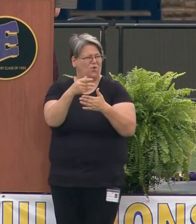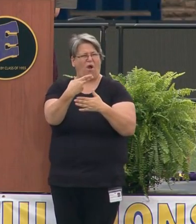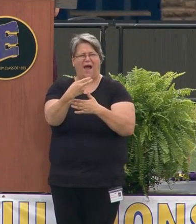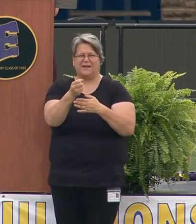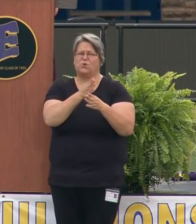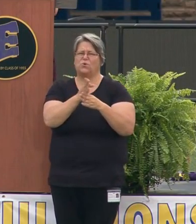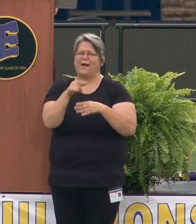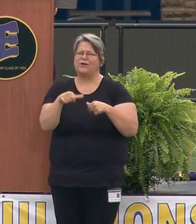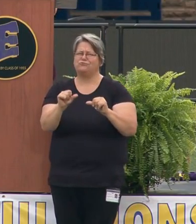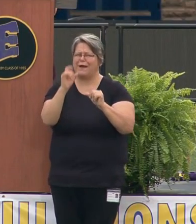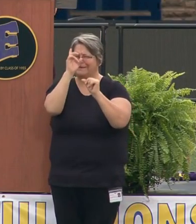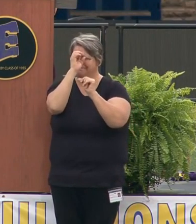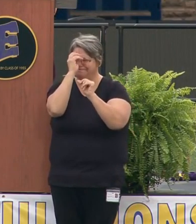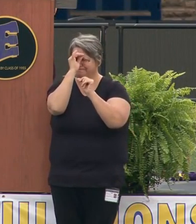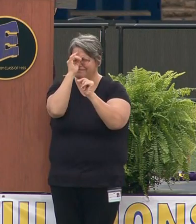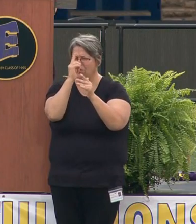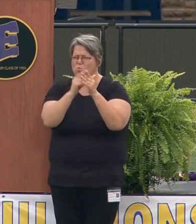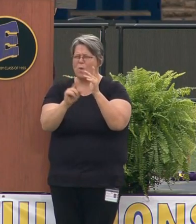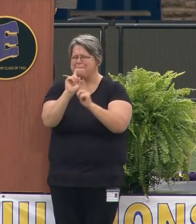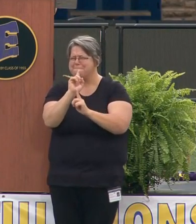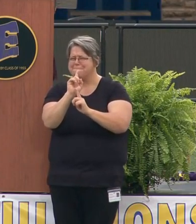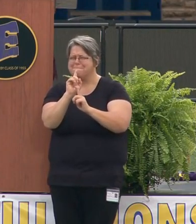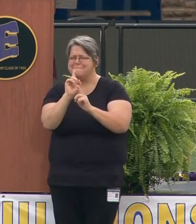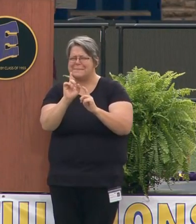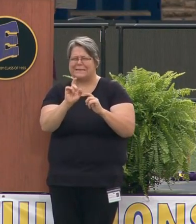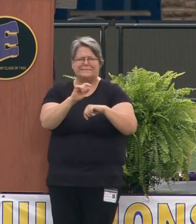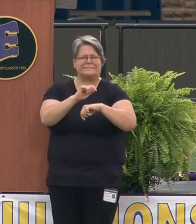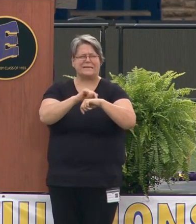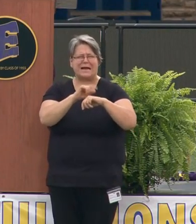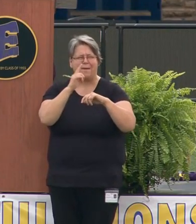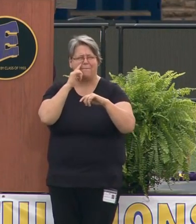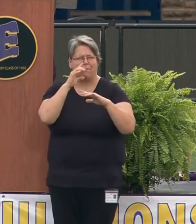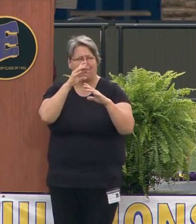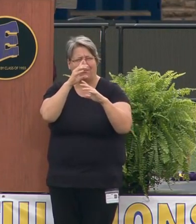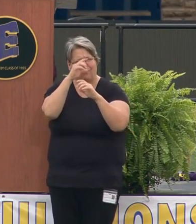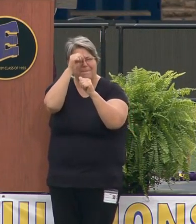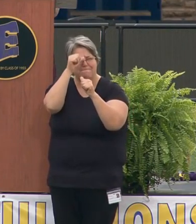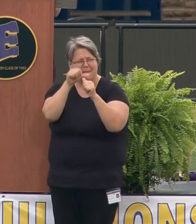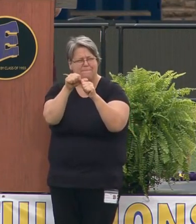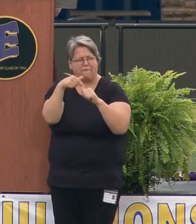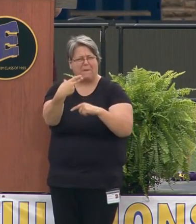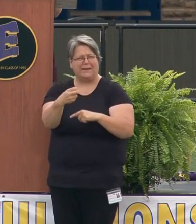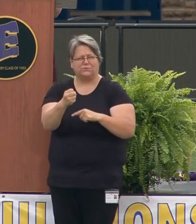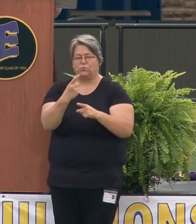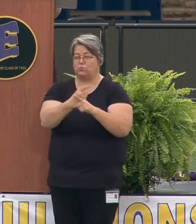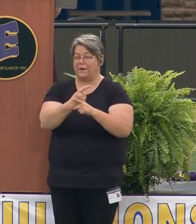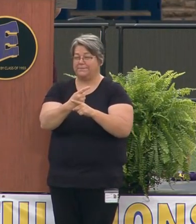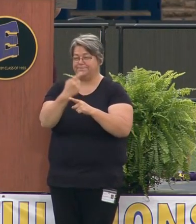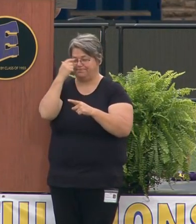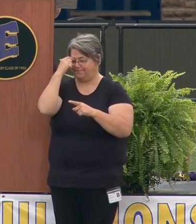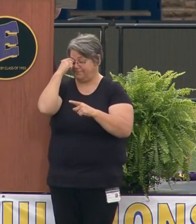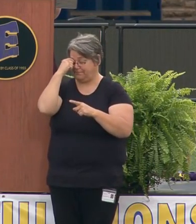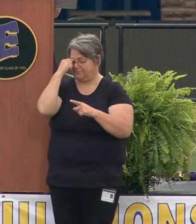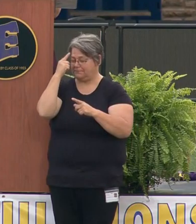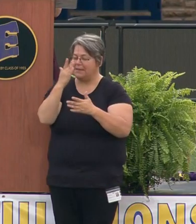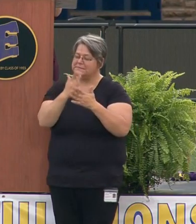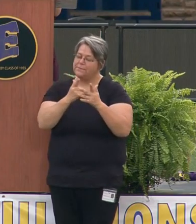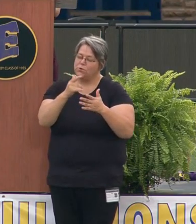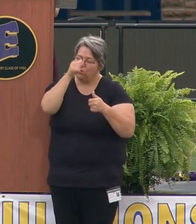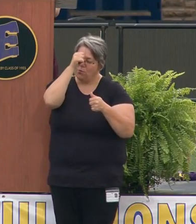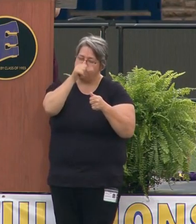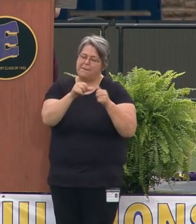tried to find what moments were going to be the most salient and memorable. Some of you remembered the small